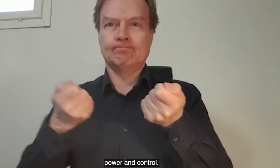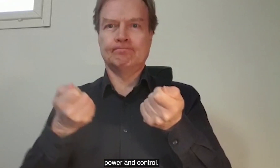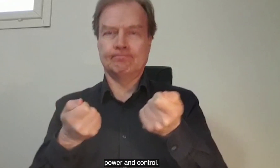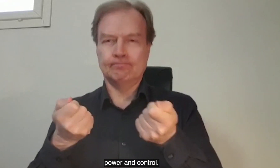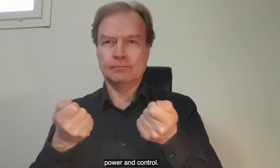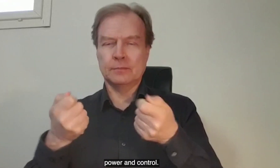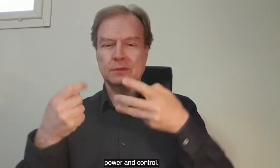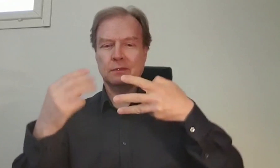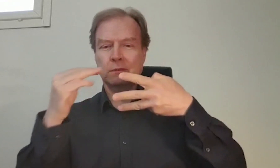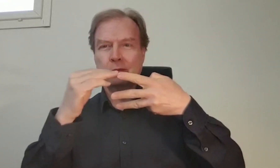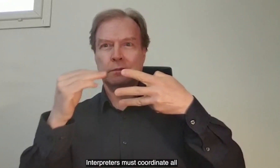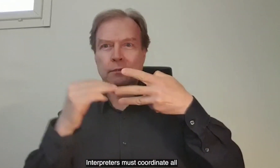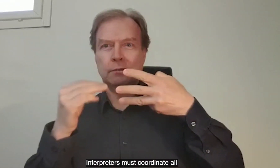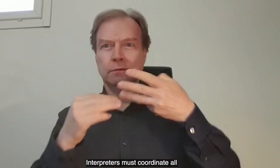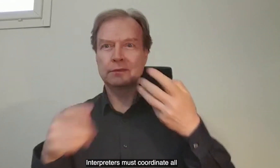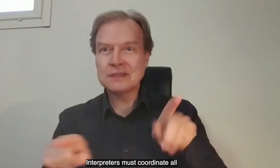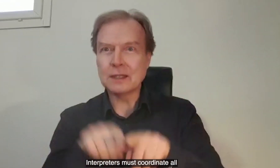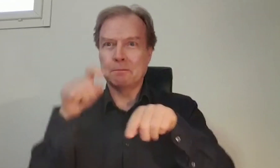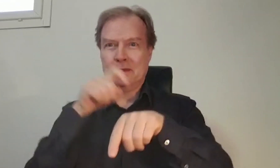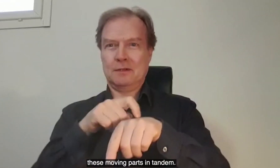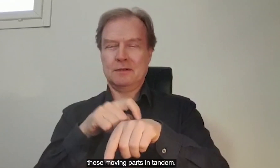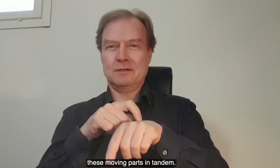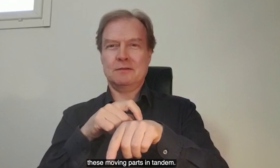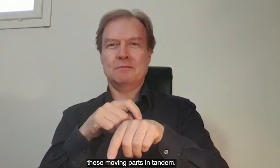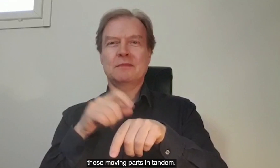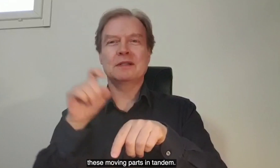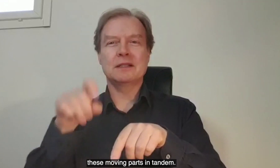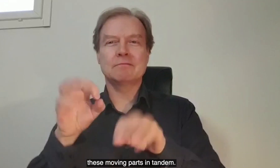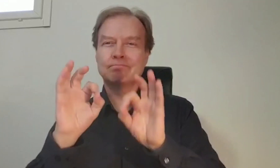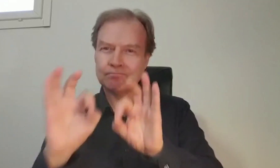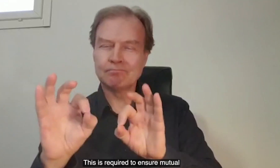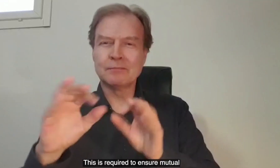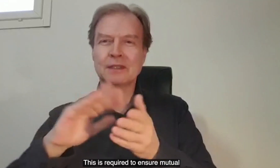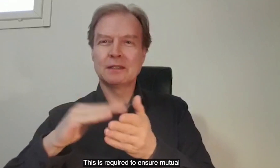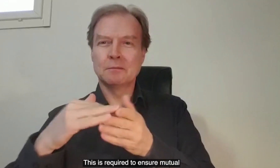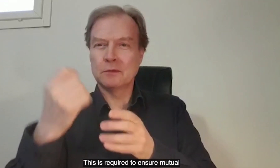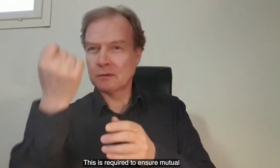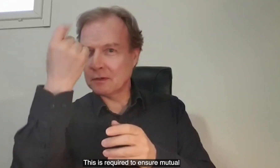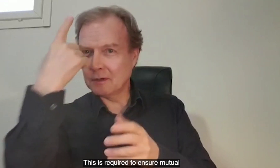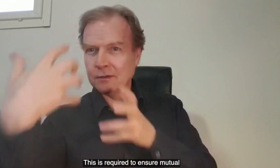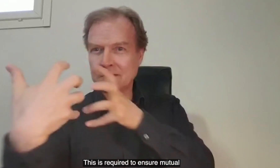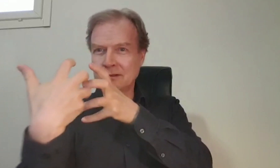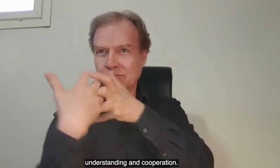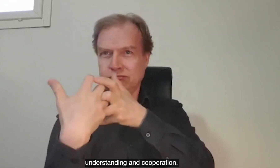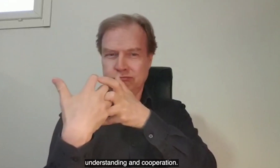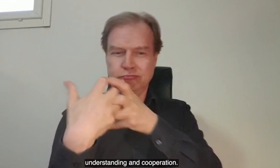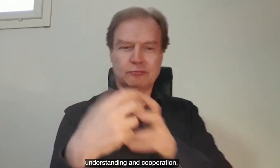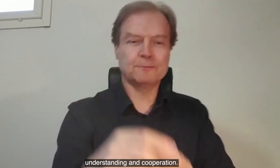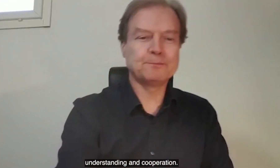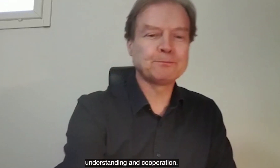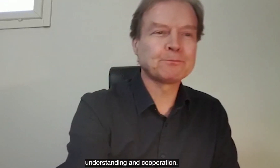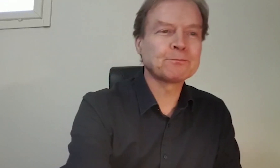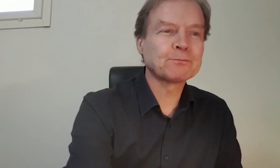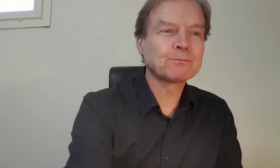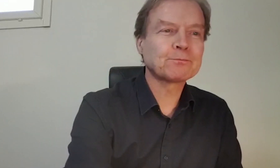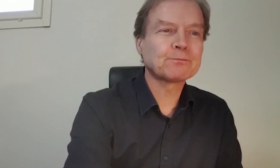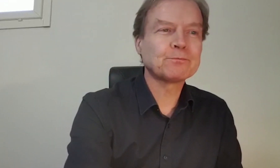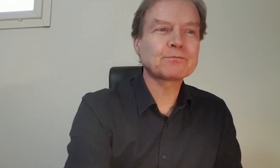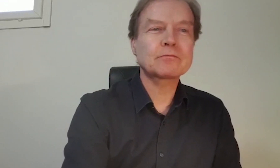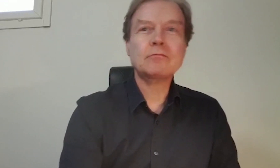language use. While also being mindful of their power and control, interpreters must coordinate all